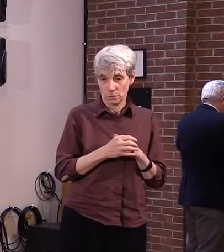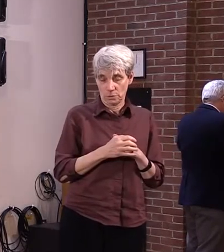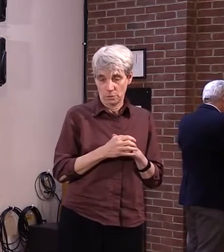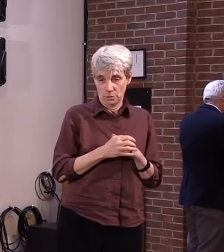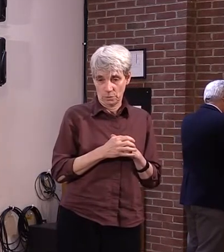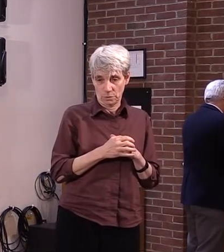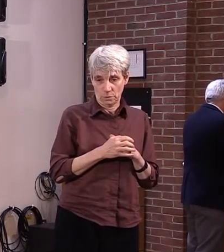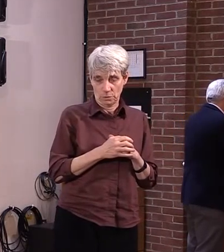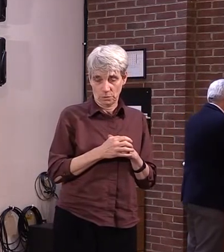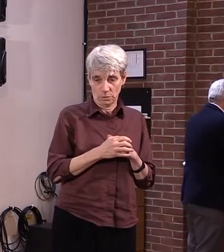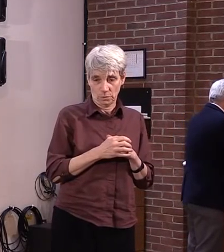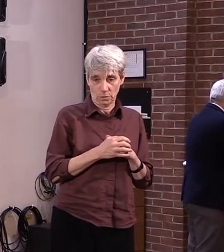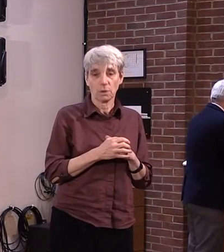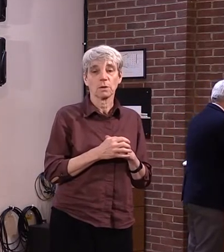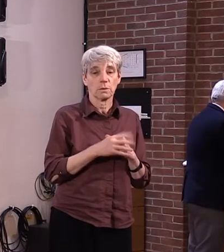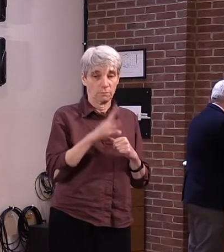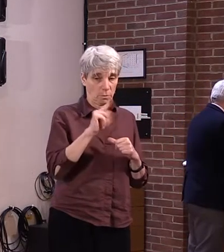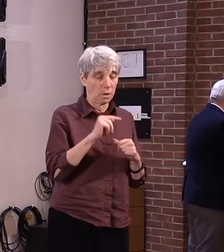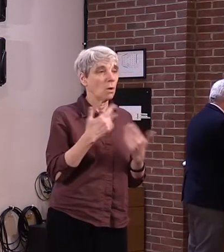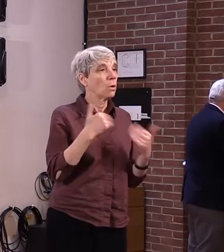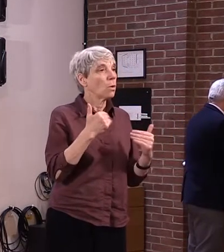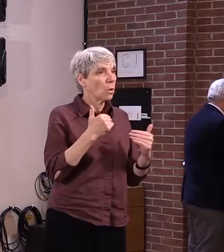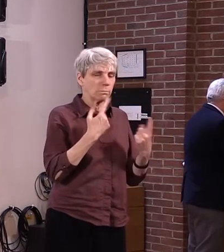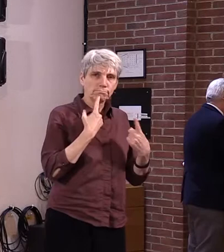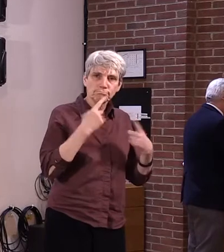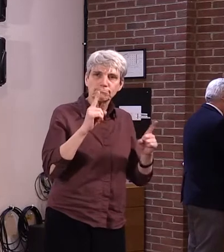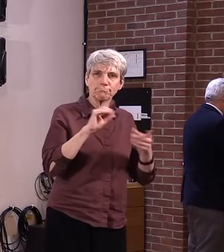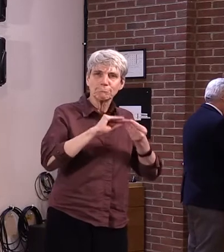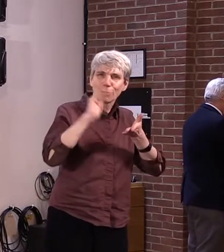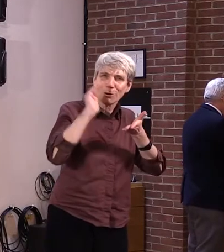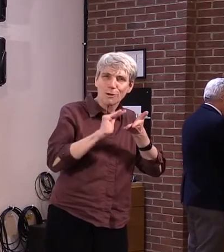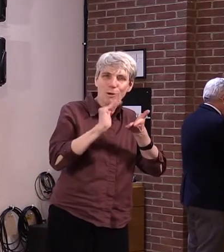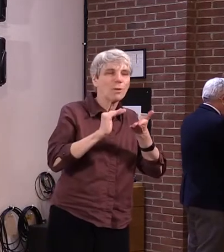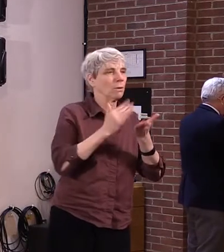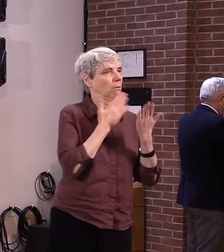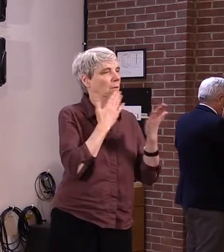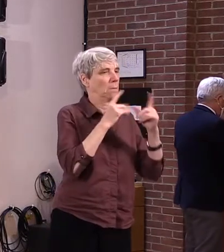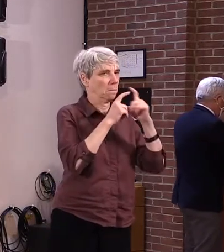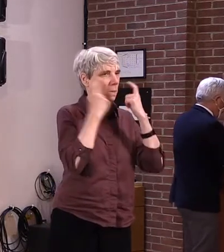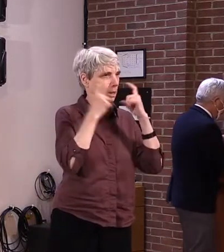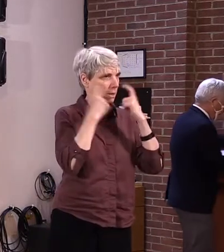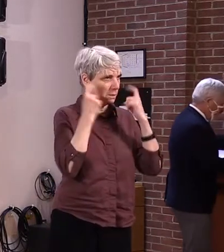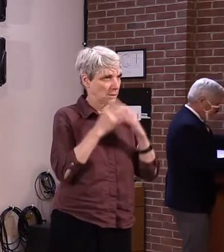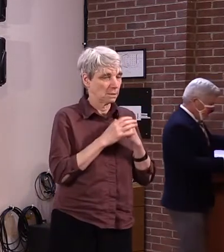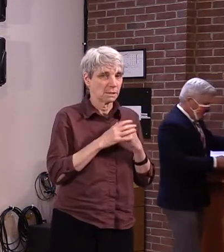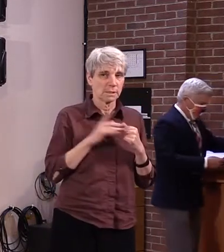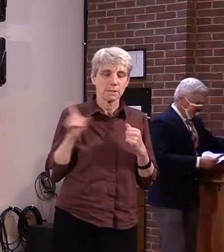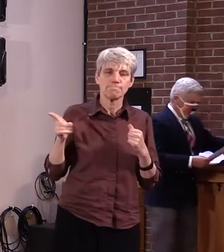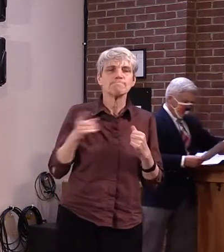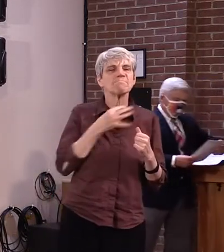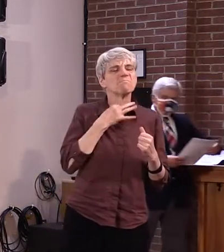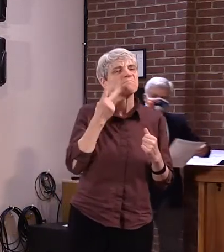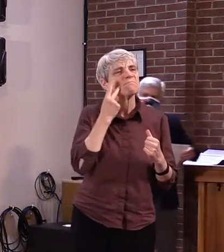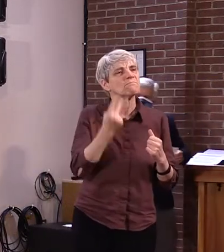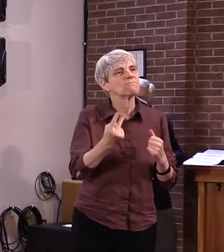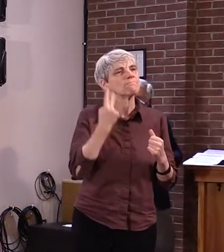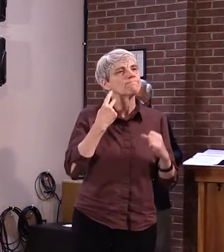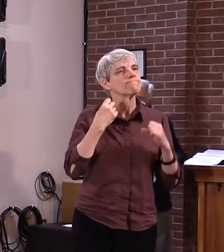success for Vermont. Do you wish that you would impose the mask mandate sooner in the